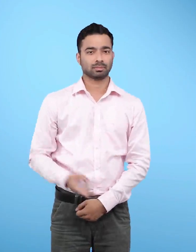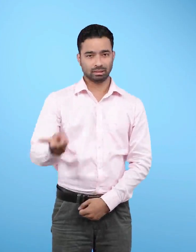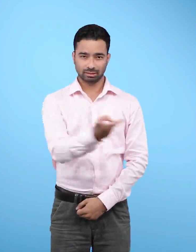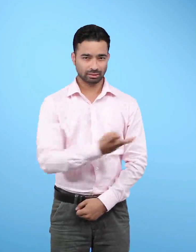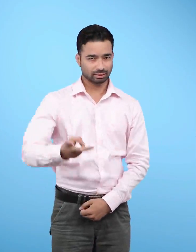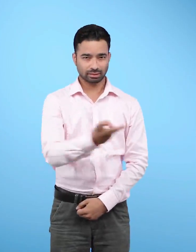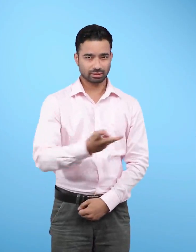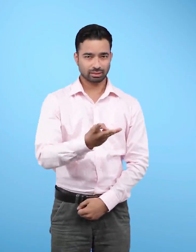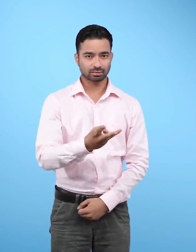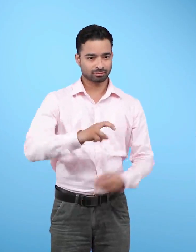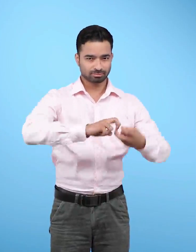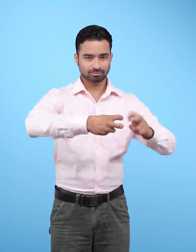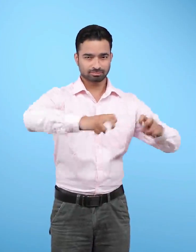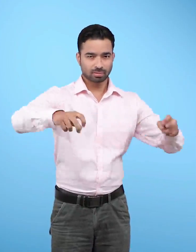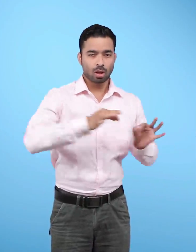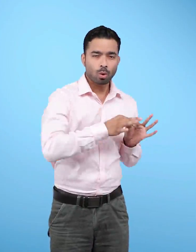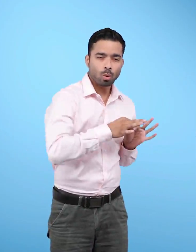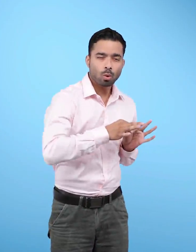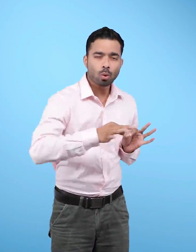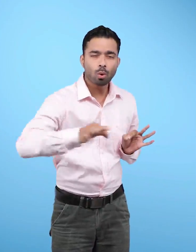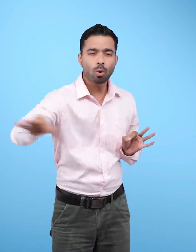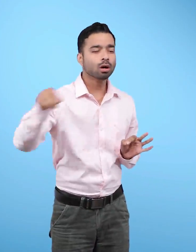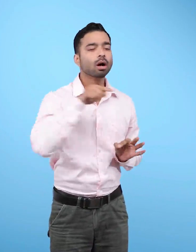Who will need the longest wire for fencing?